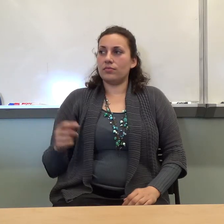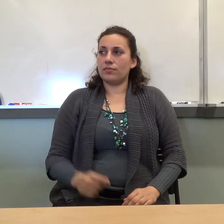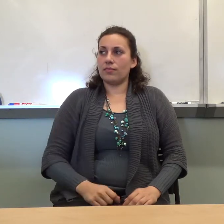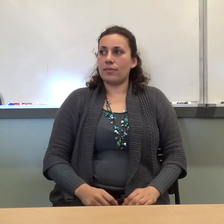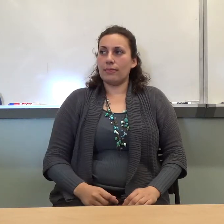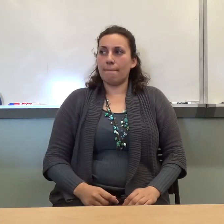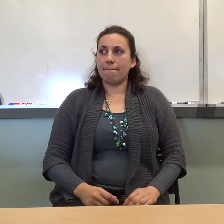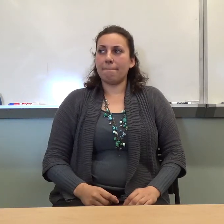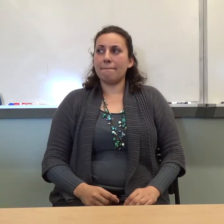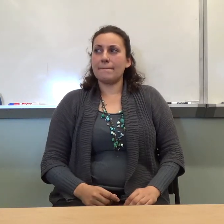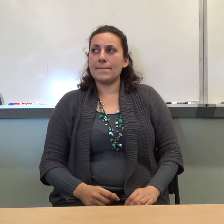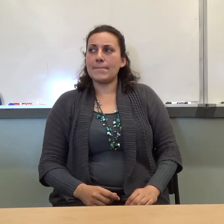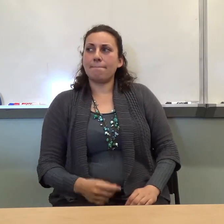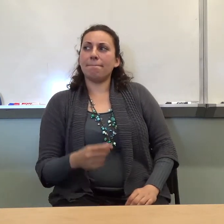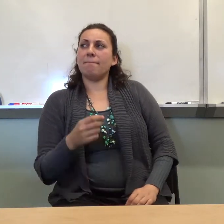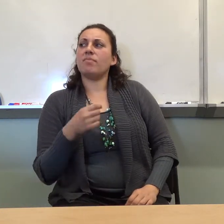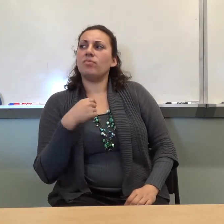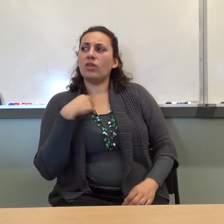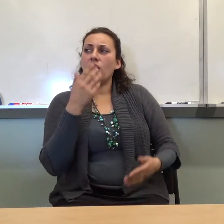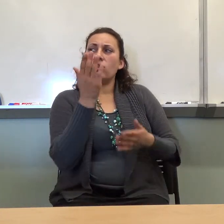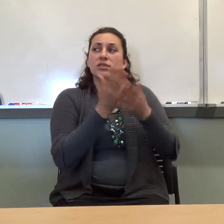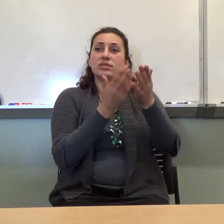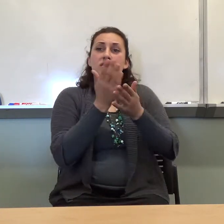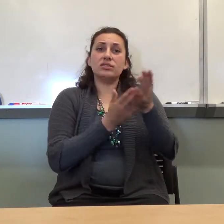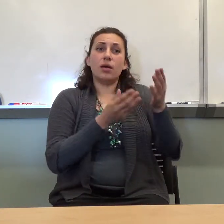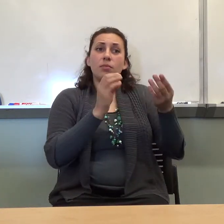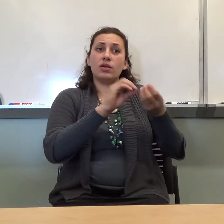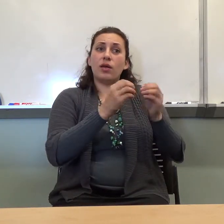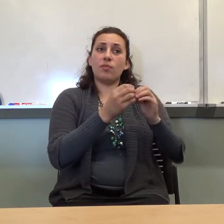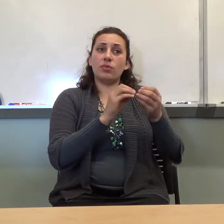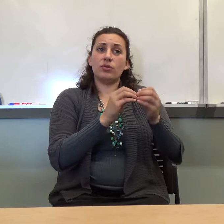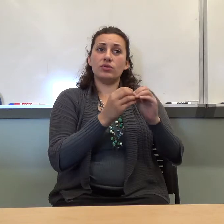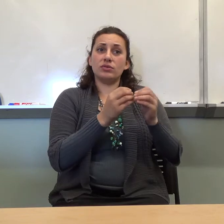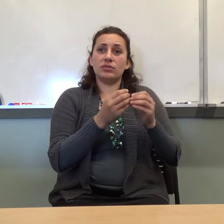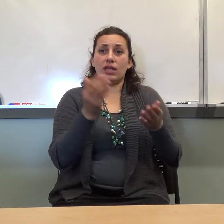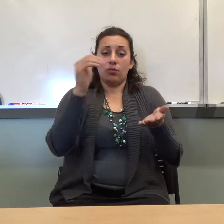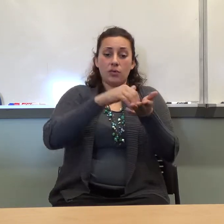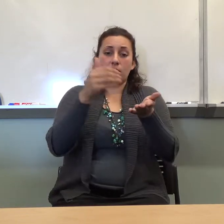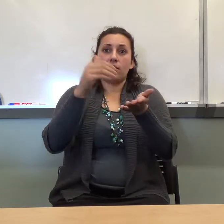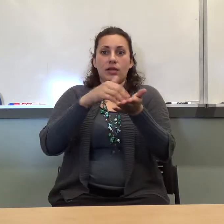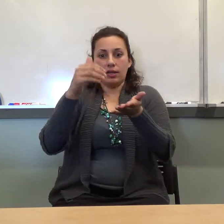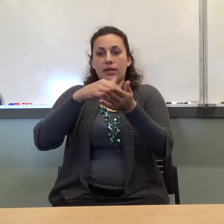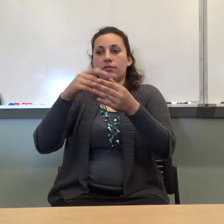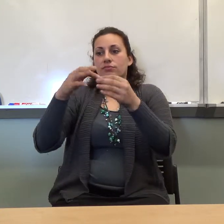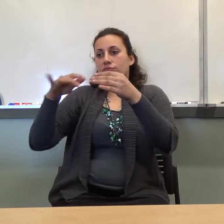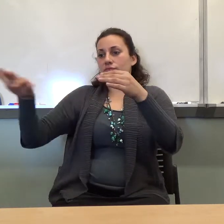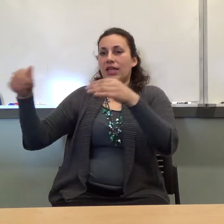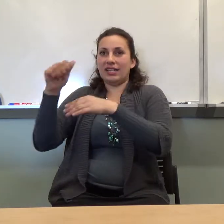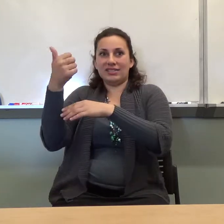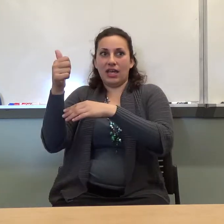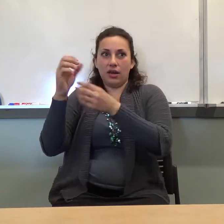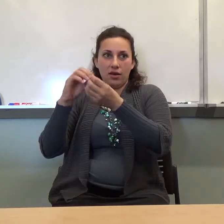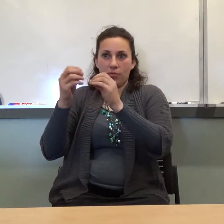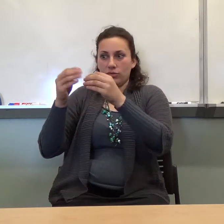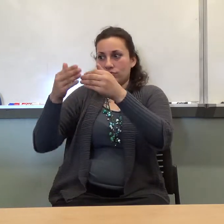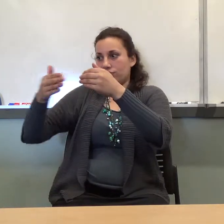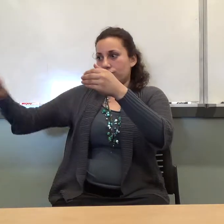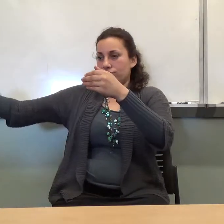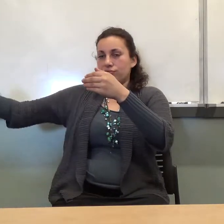I mean, do they have some that repeat that are maybe 10 digits out or something, or 12? Oh, yeah. Well, there's plenty of numbers that have longer repeaters, long but this repeat? Is a